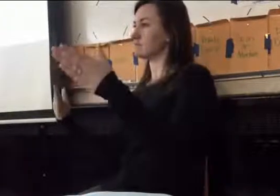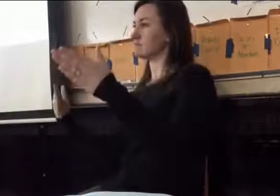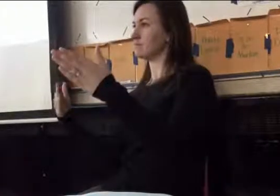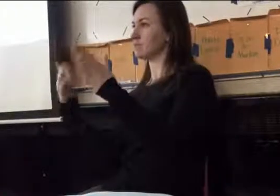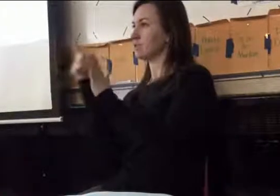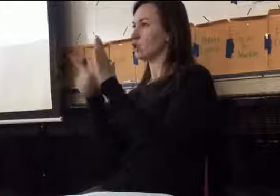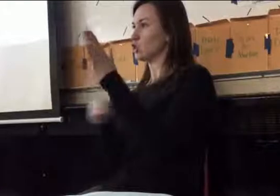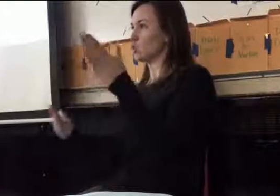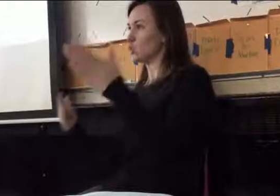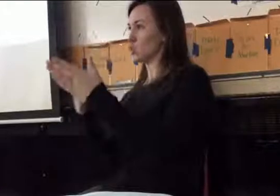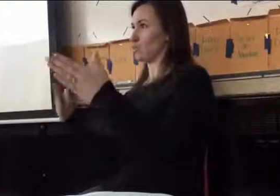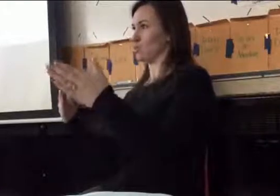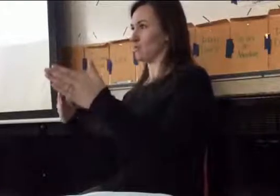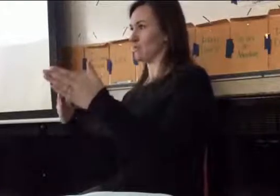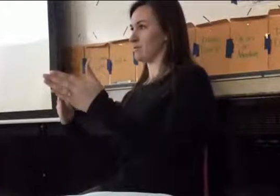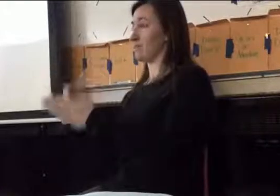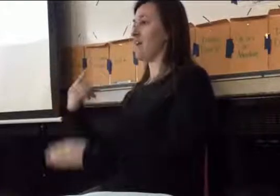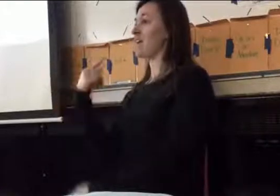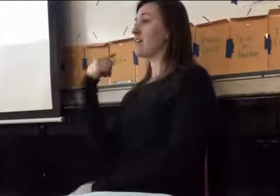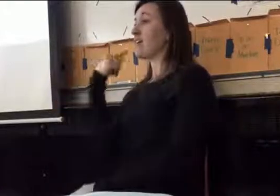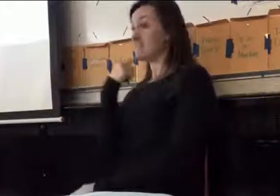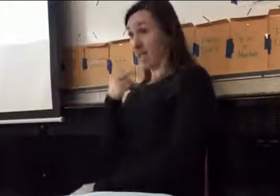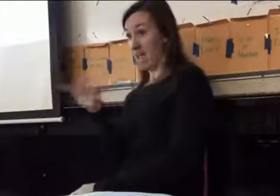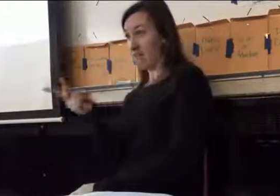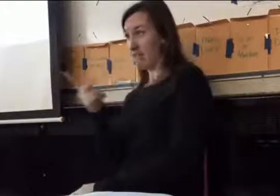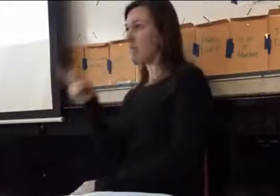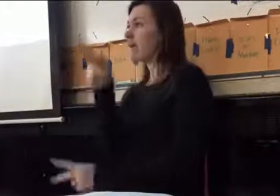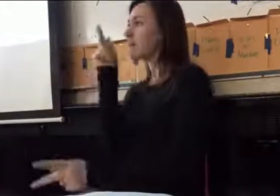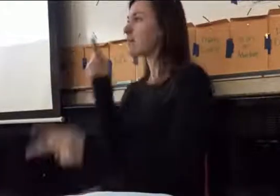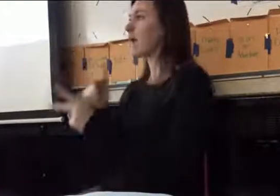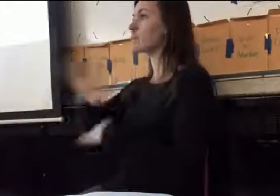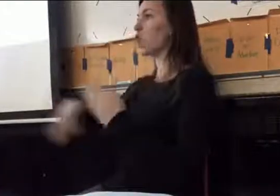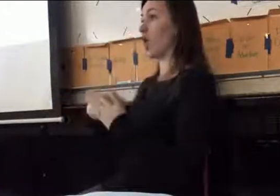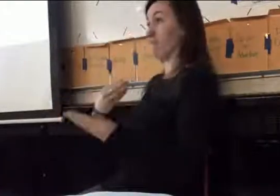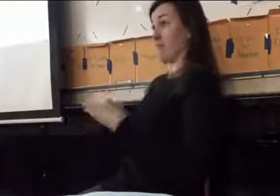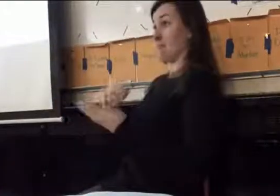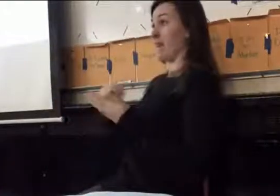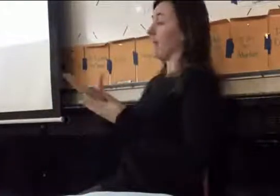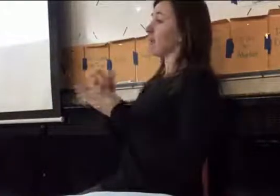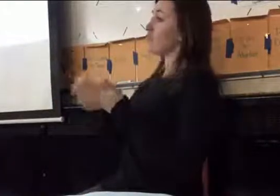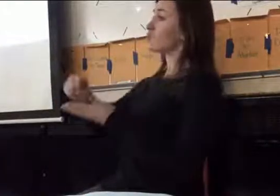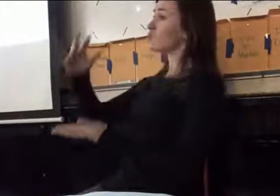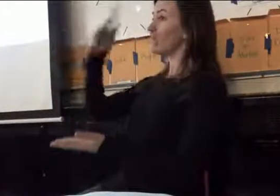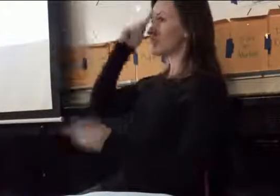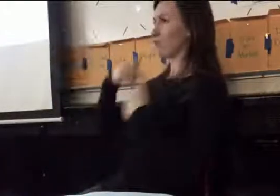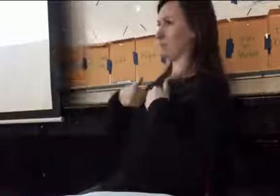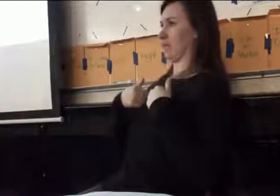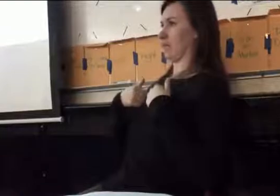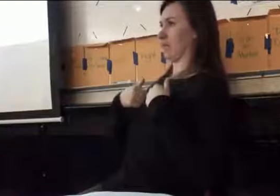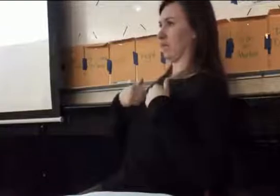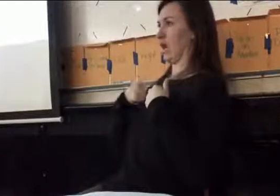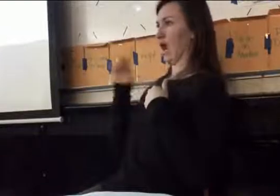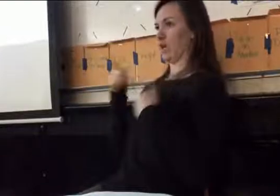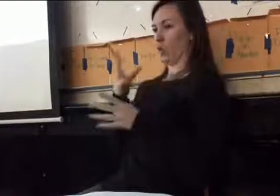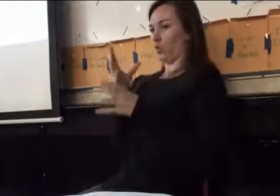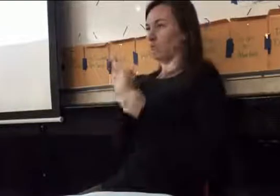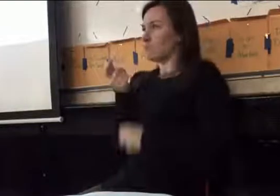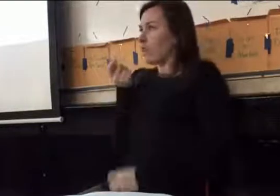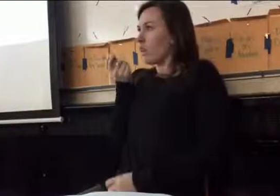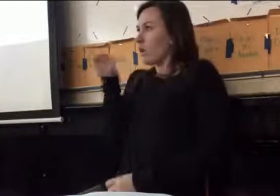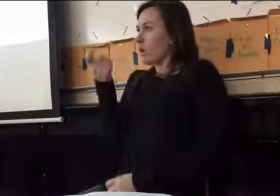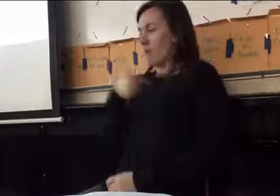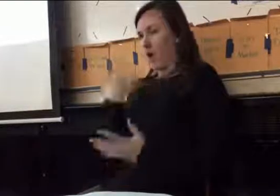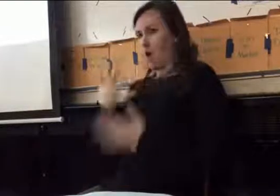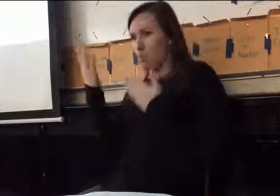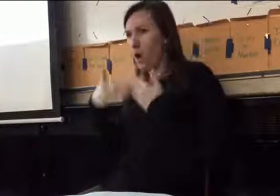against them, saying that they want all the money. At this time, he'd only received about $150,000. He wanted the rest of